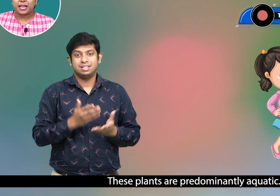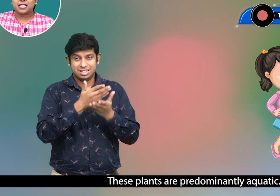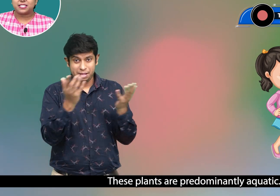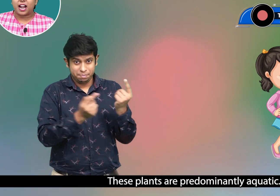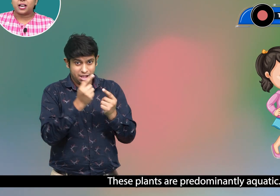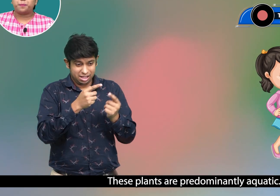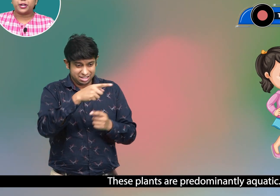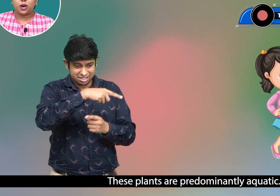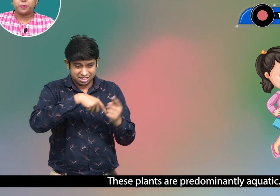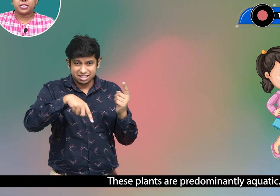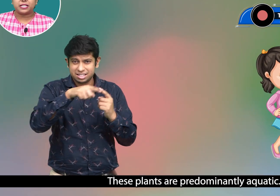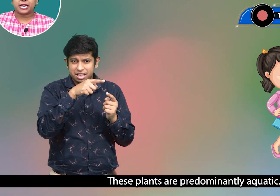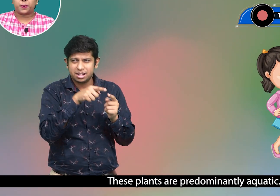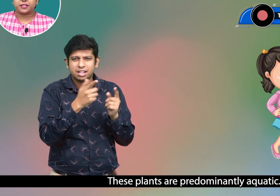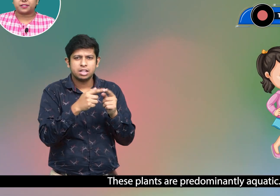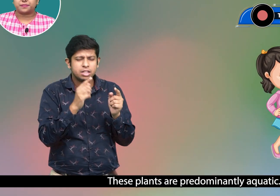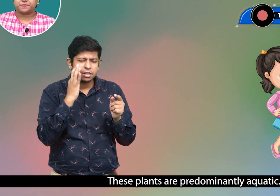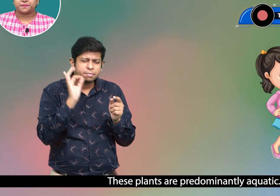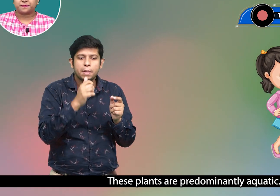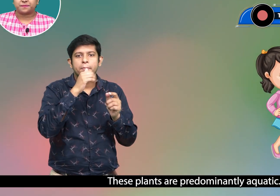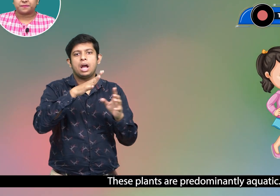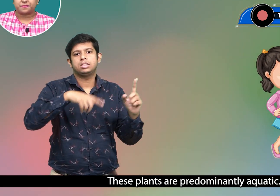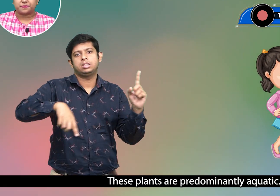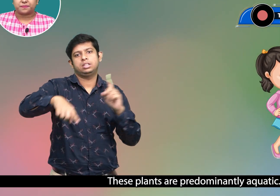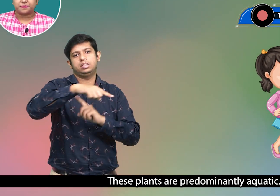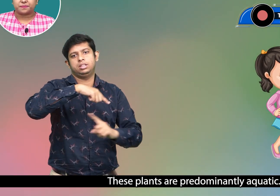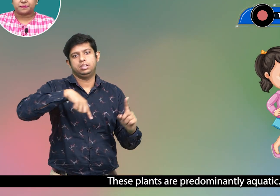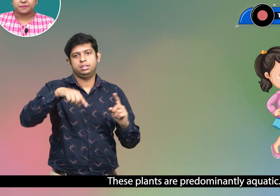These plants are predominantly aquatic.